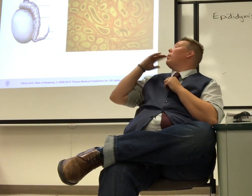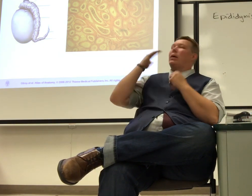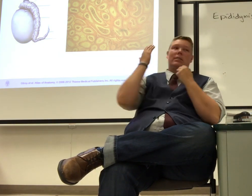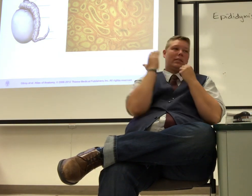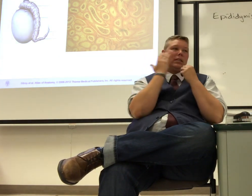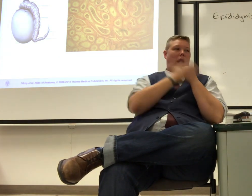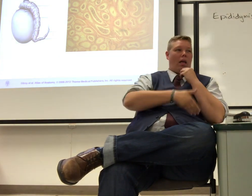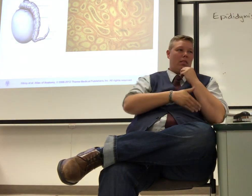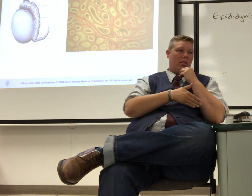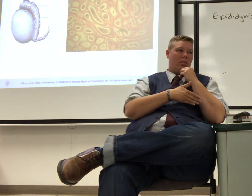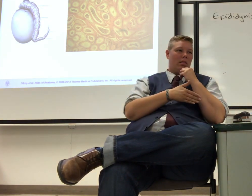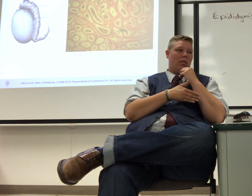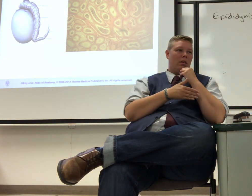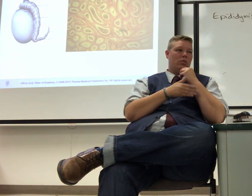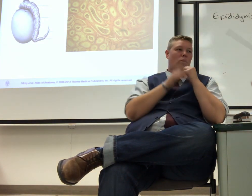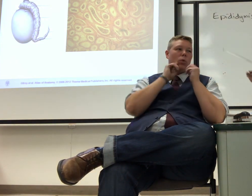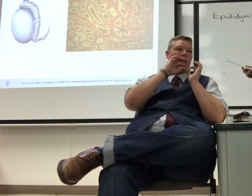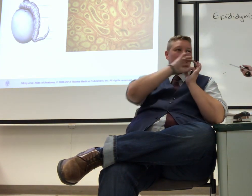magnification,